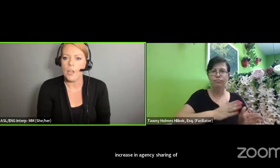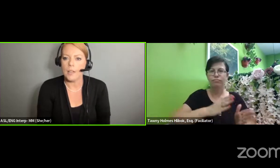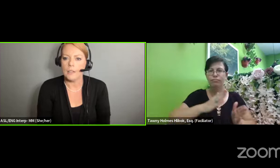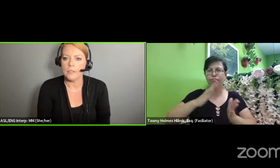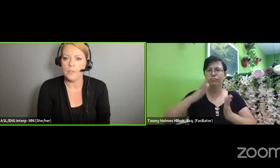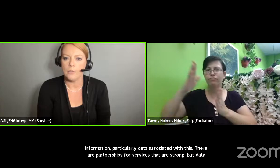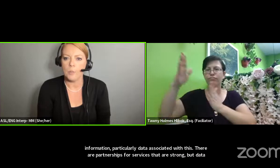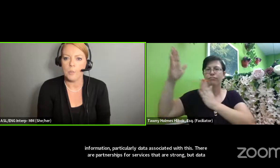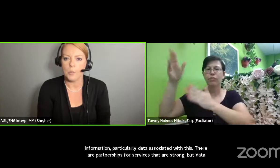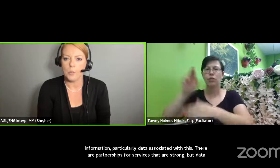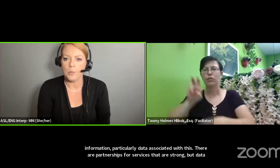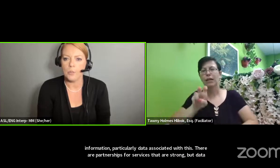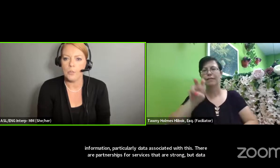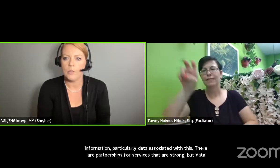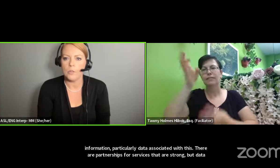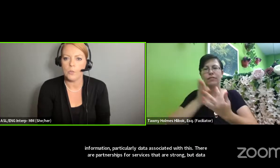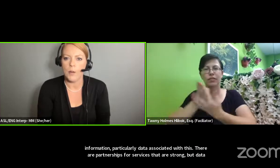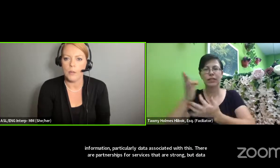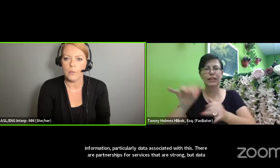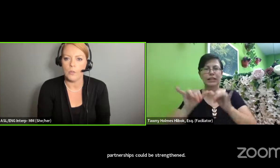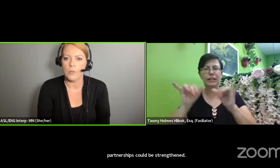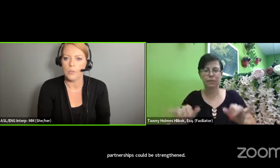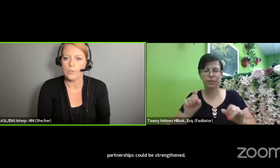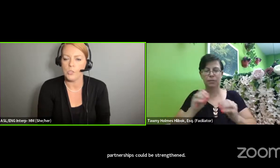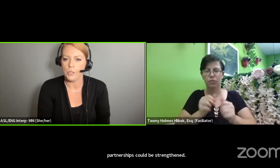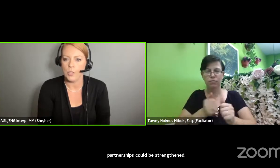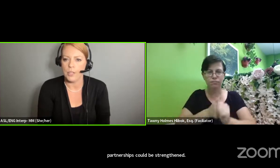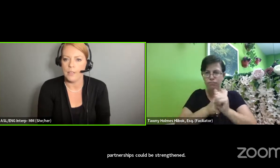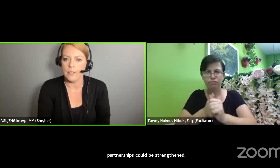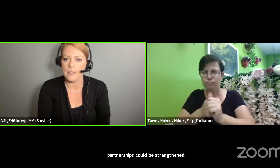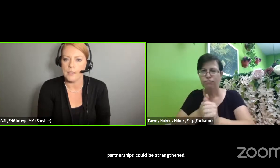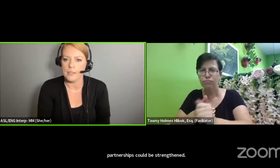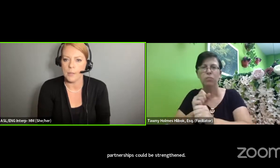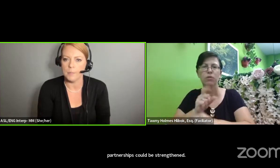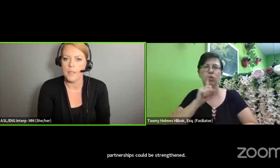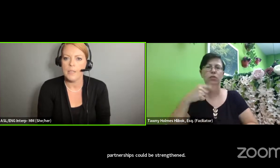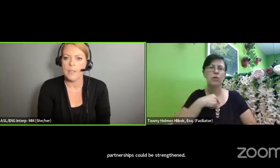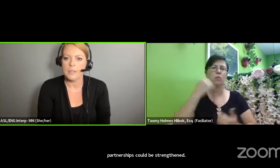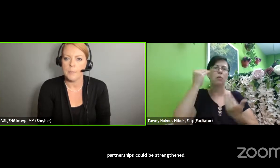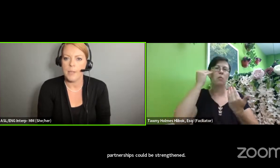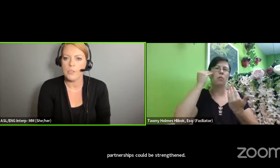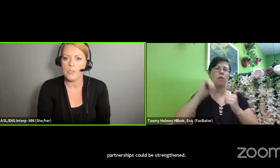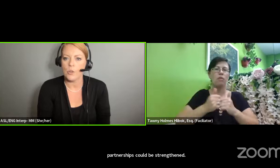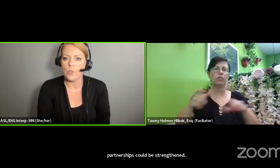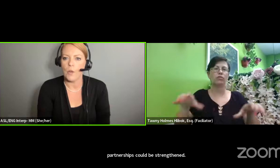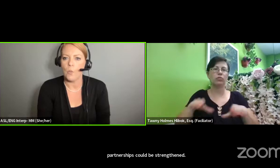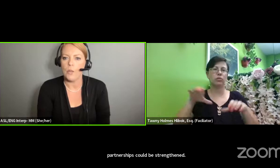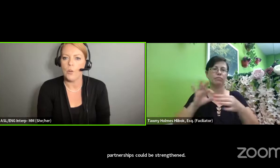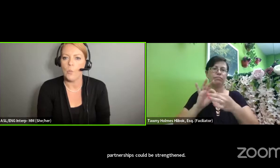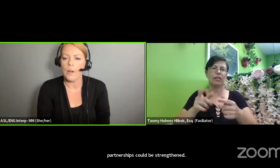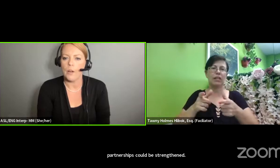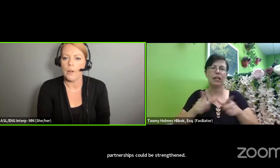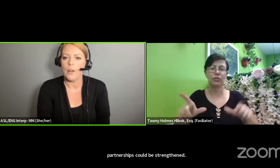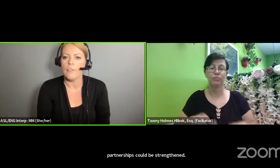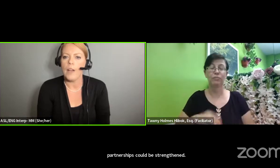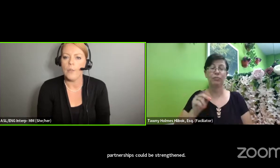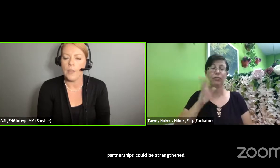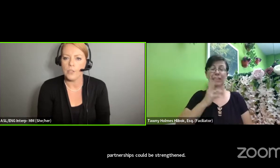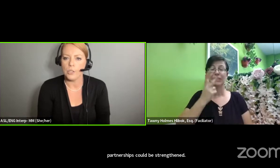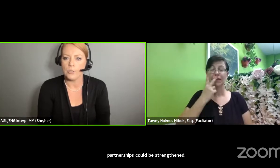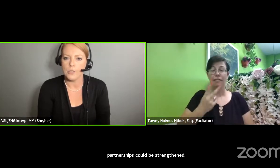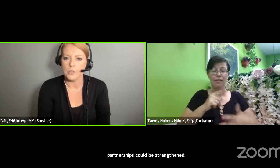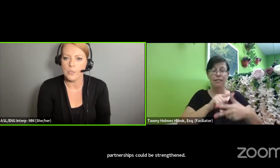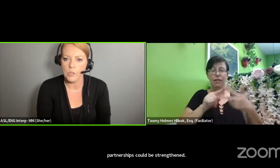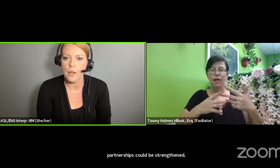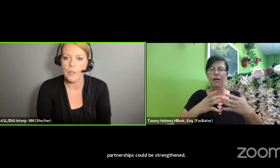tracking a child from birth throughout their journey in the system to make sure that we are aware of how